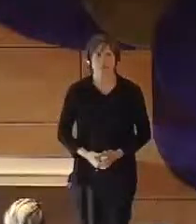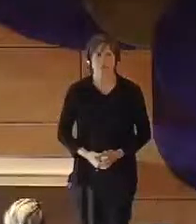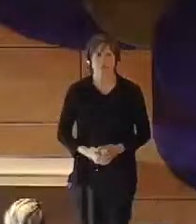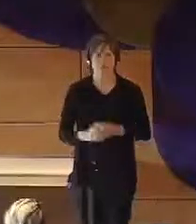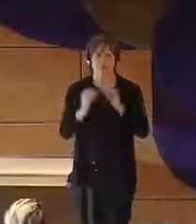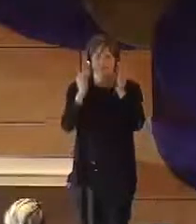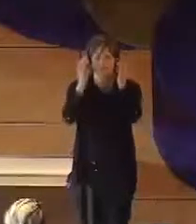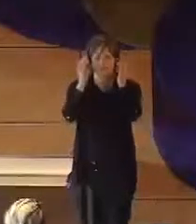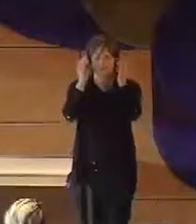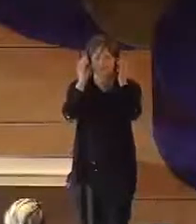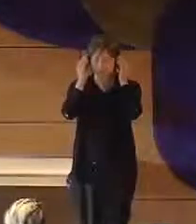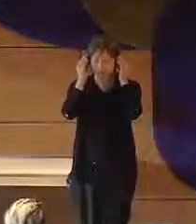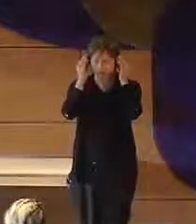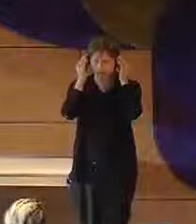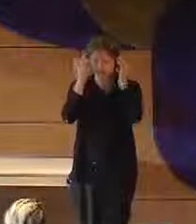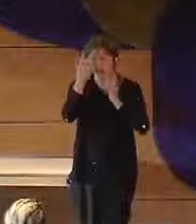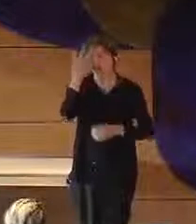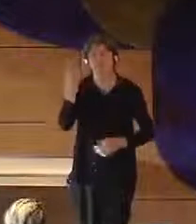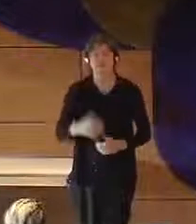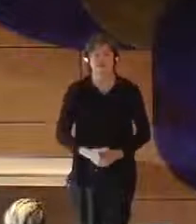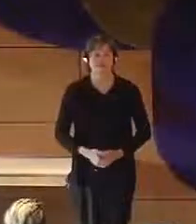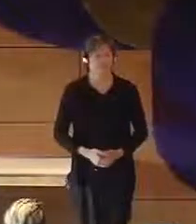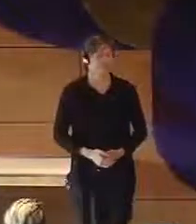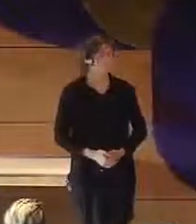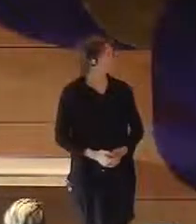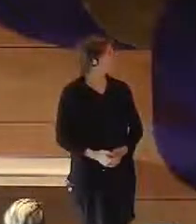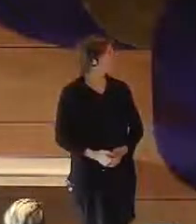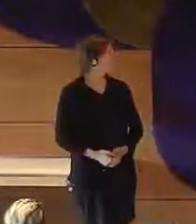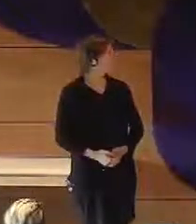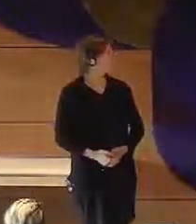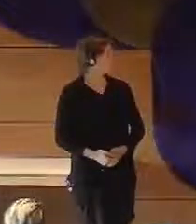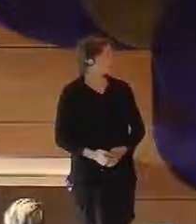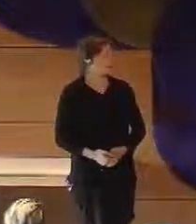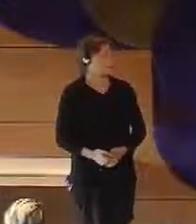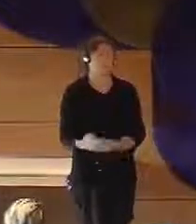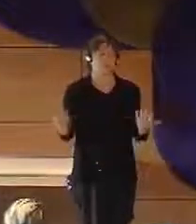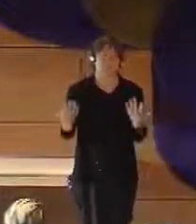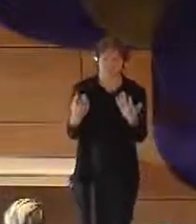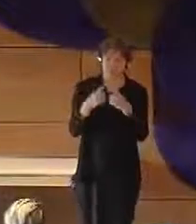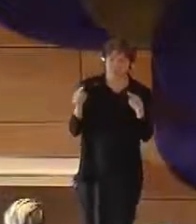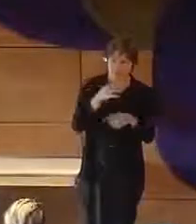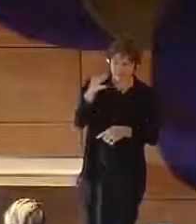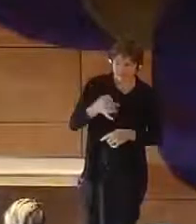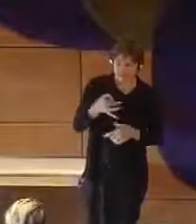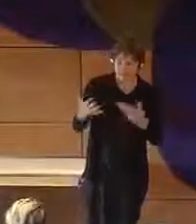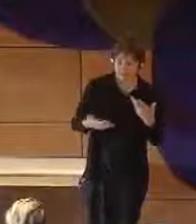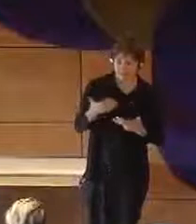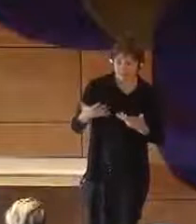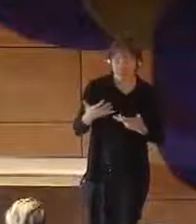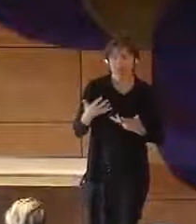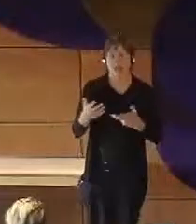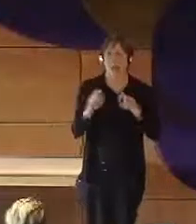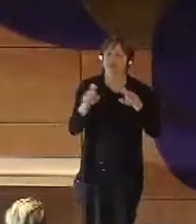So the other question is, so we'll go through so the hormones can be quite complex, but there's also, because there's a